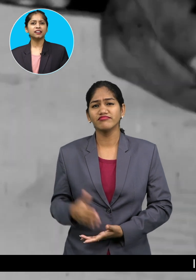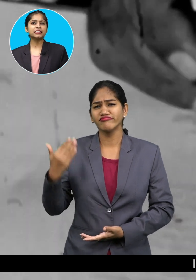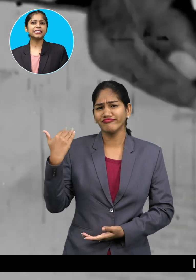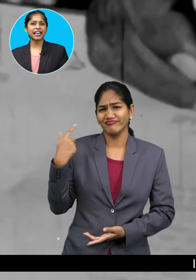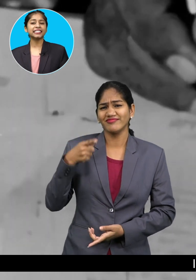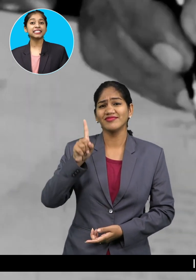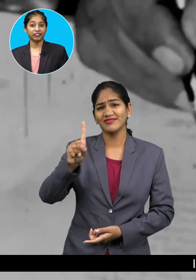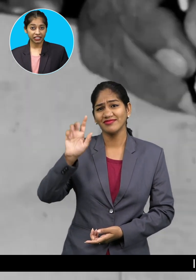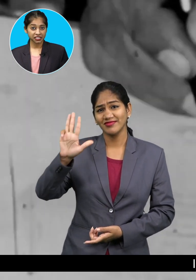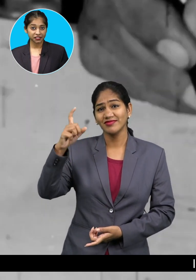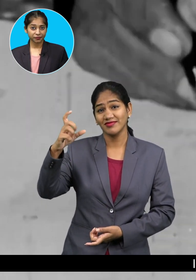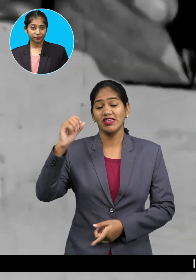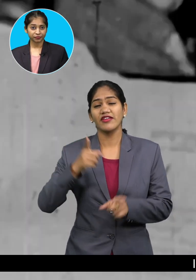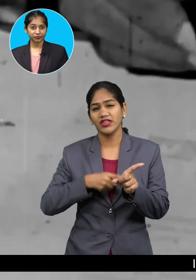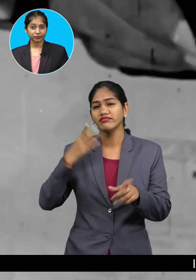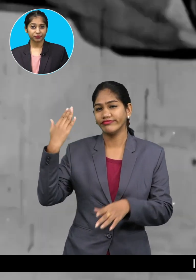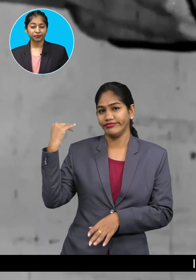In the early 1970s,